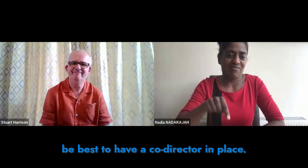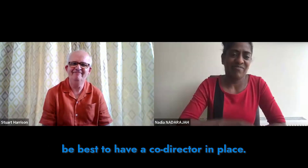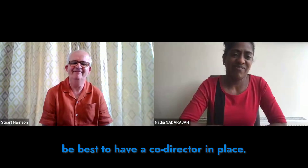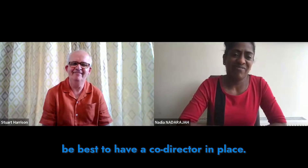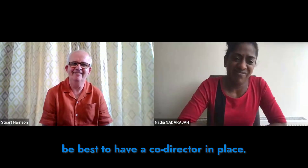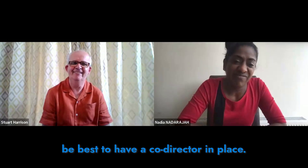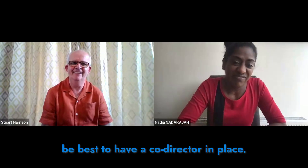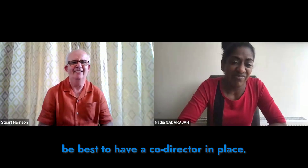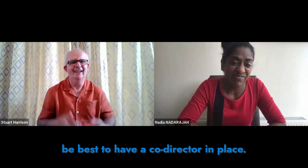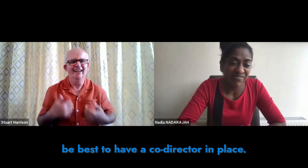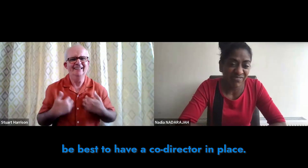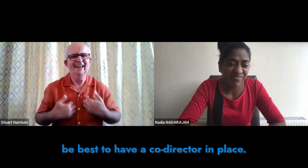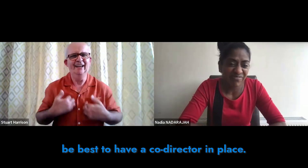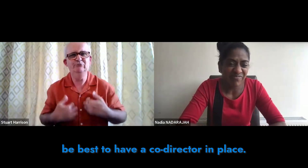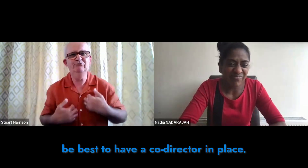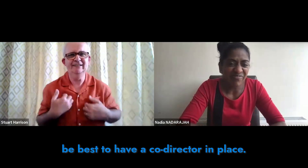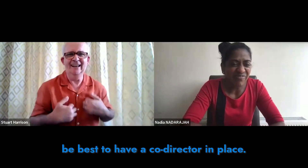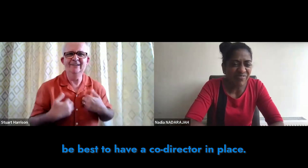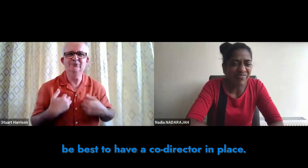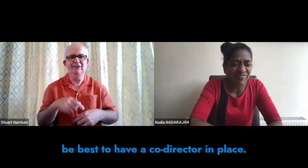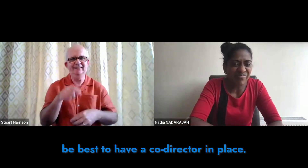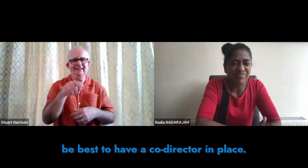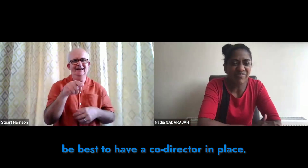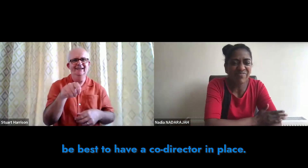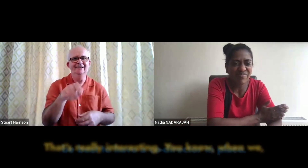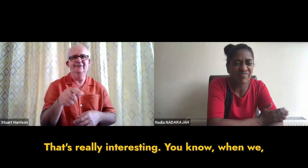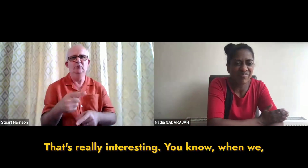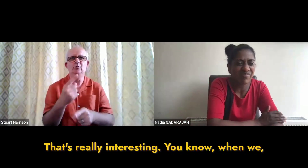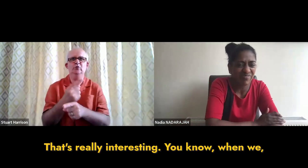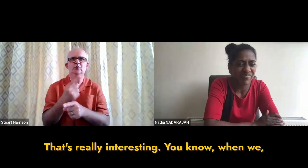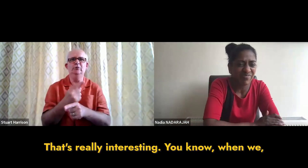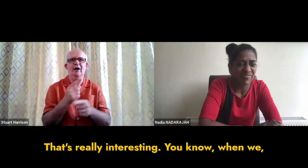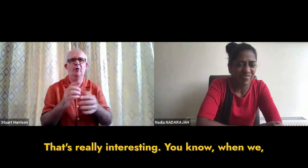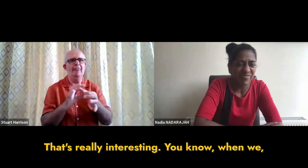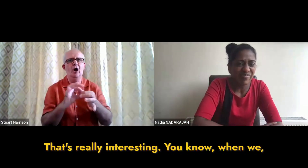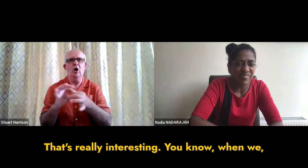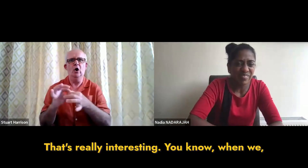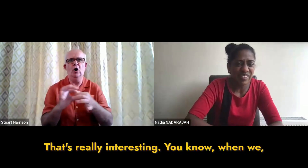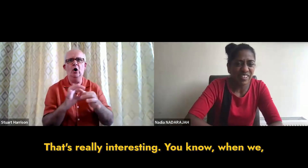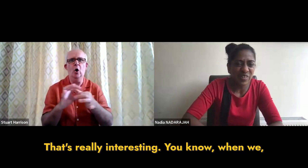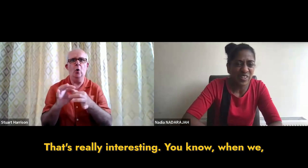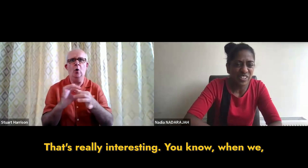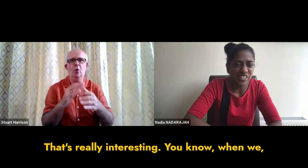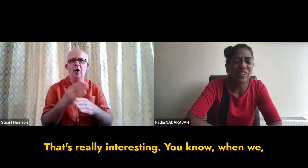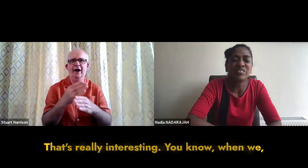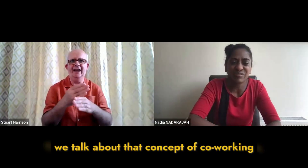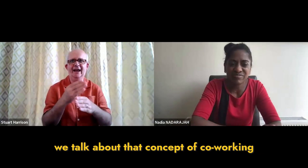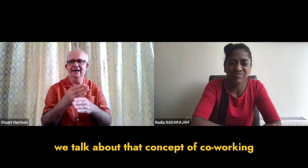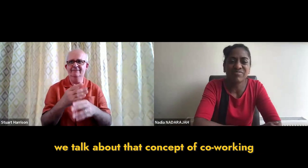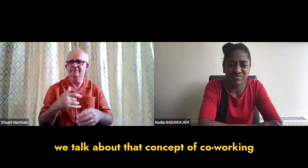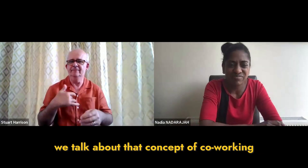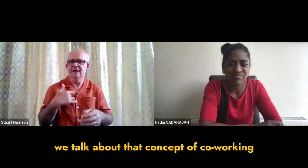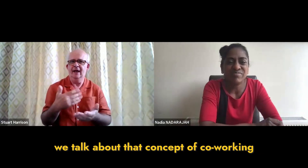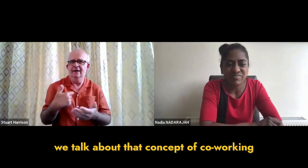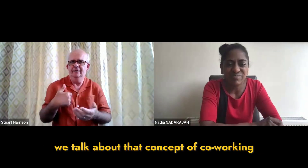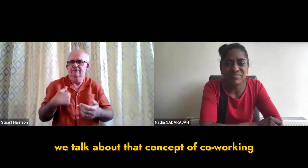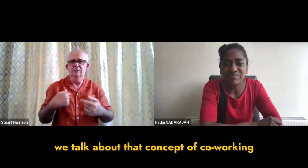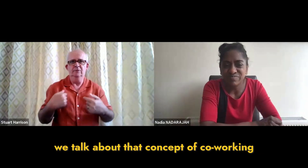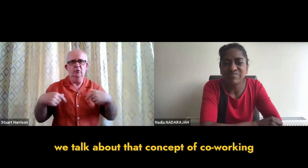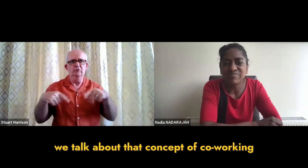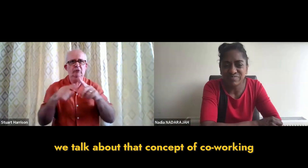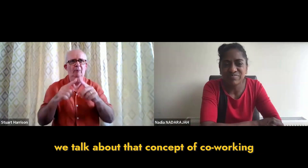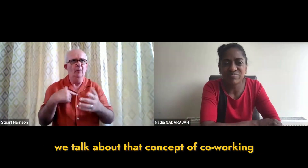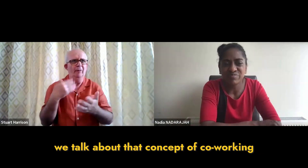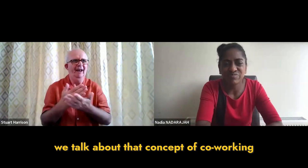to have a co-director in place. Yeah, that's really interesting. When we talk about that concept